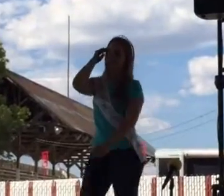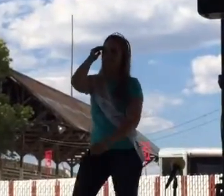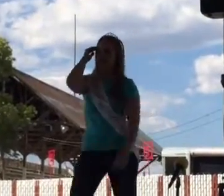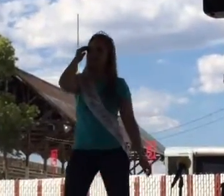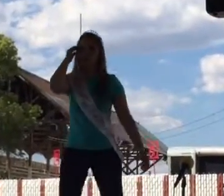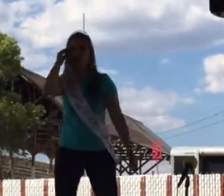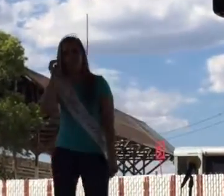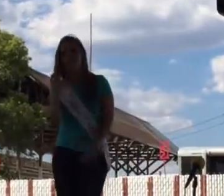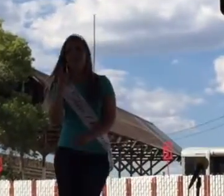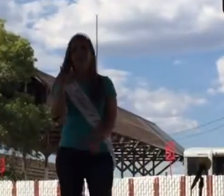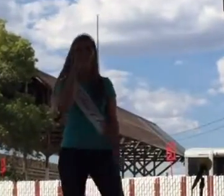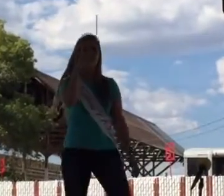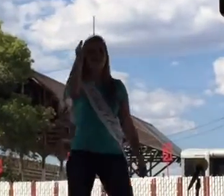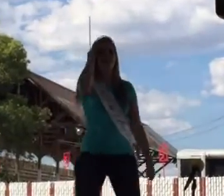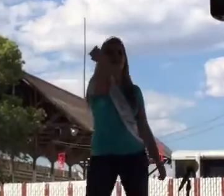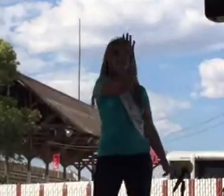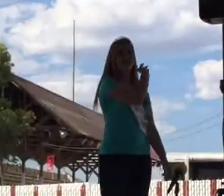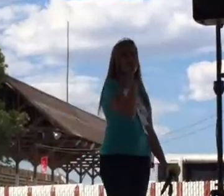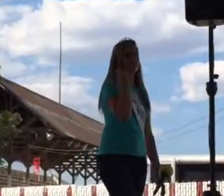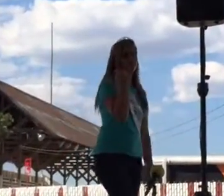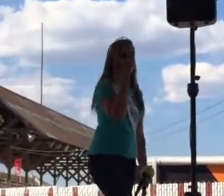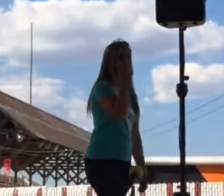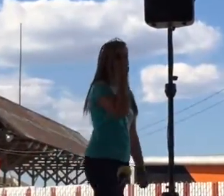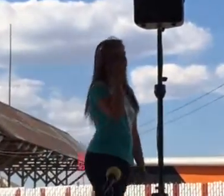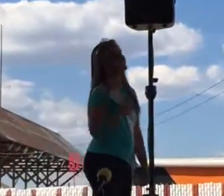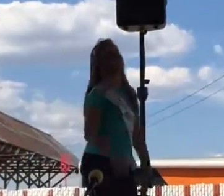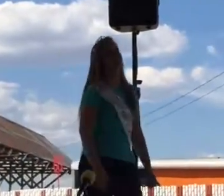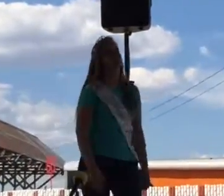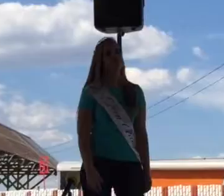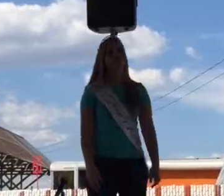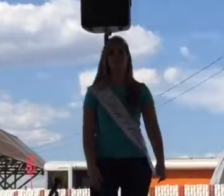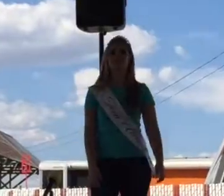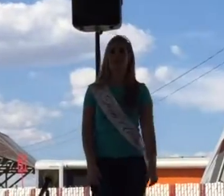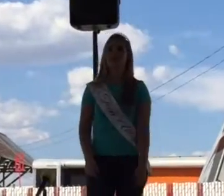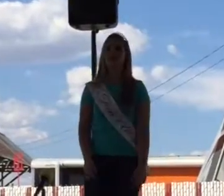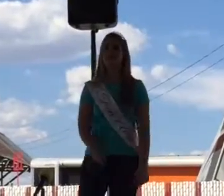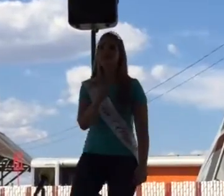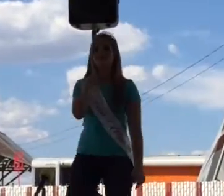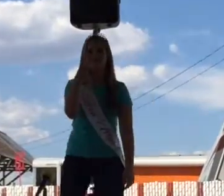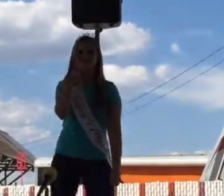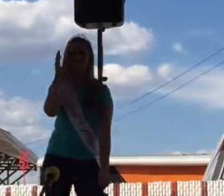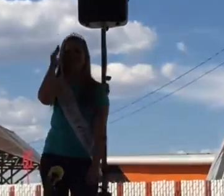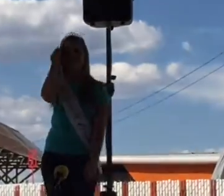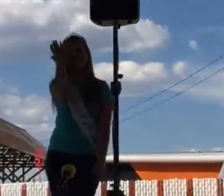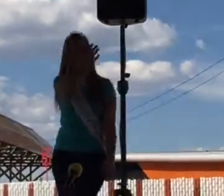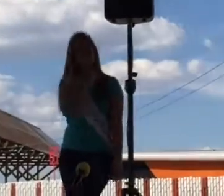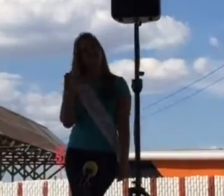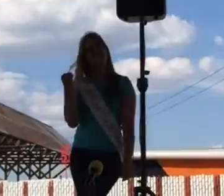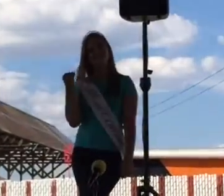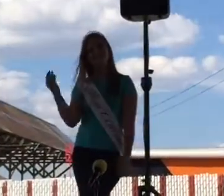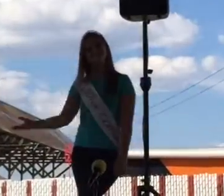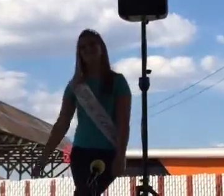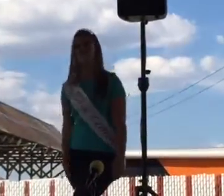Oh-oh You don't know you're Oh-oh You don't know you're